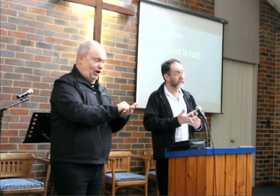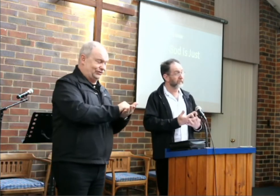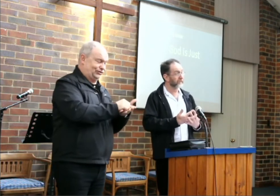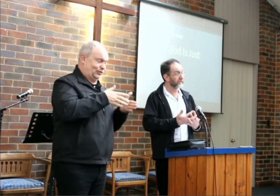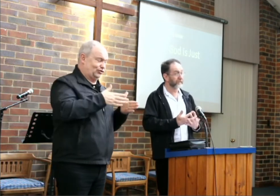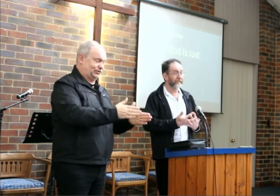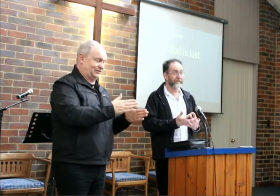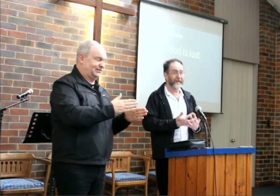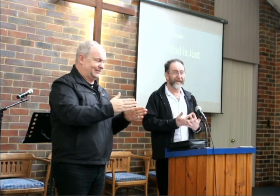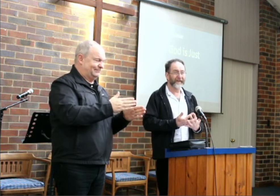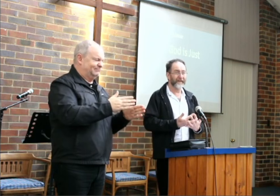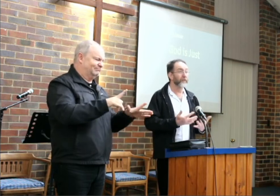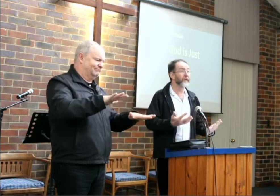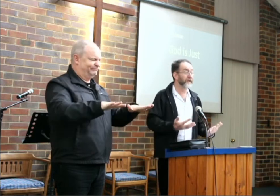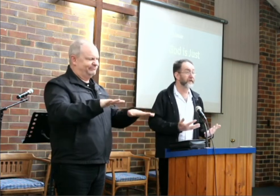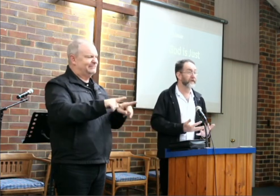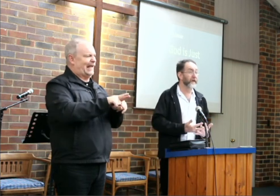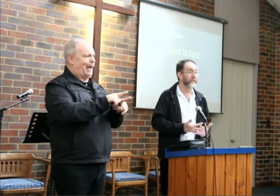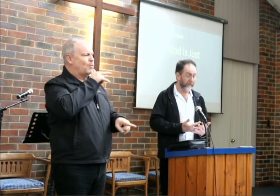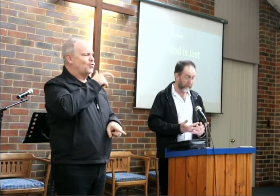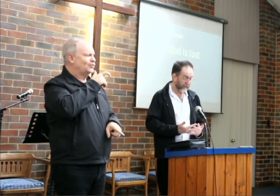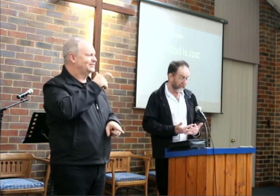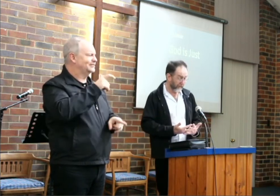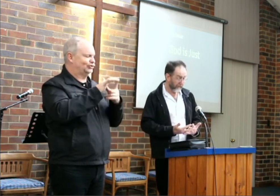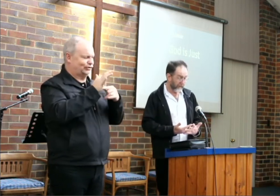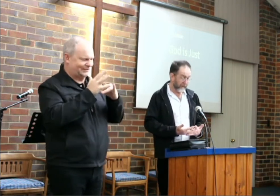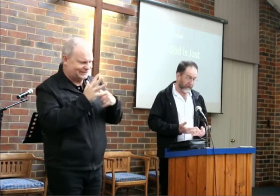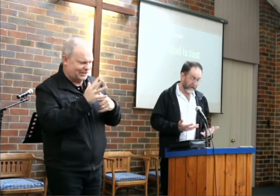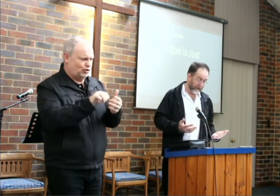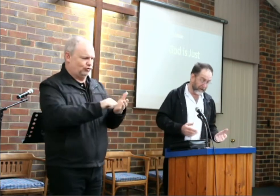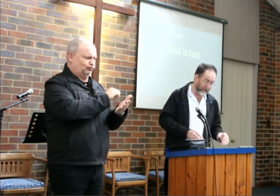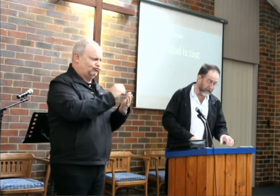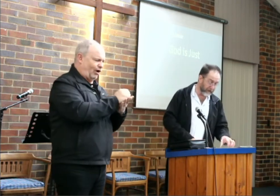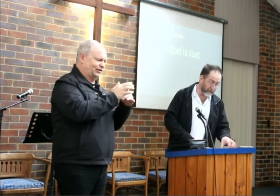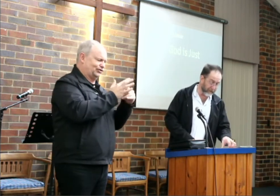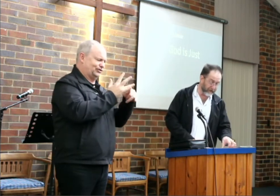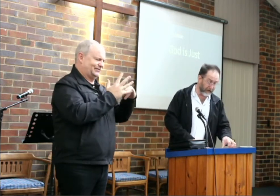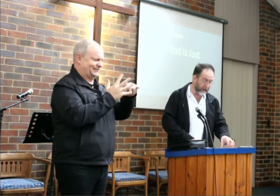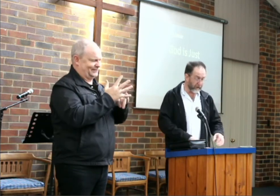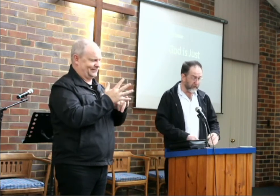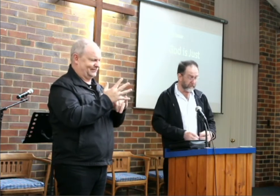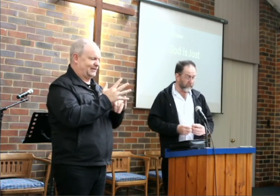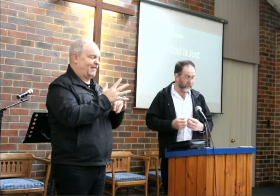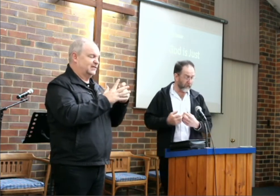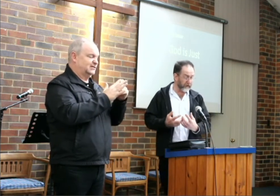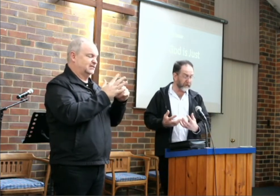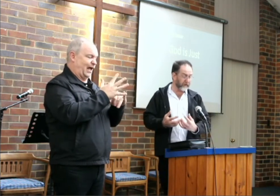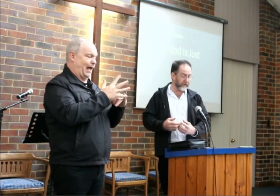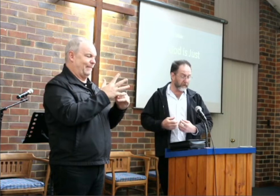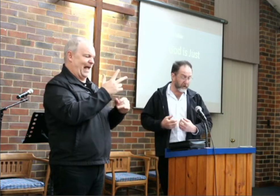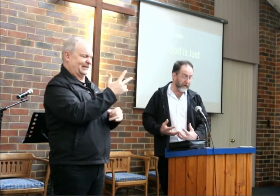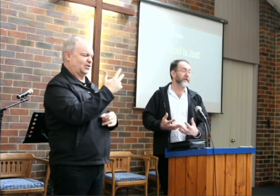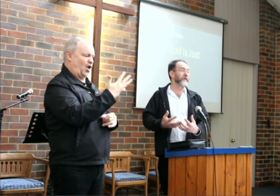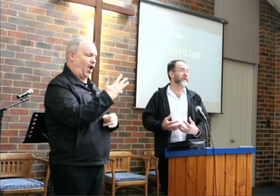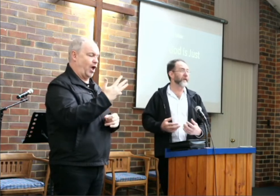just, yeah, you can almost say they're the same. You know, and then when you read Psalm 89, righteousness